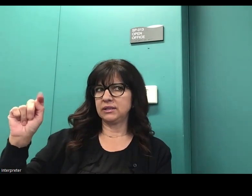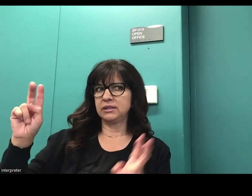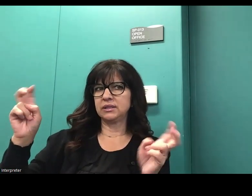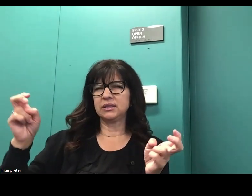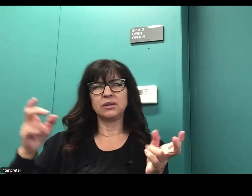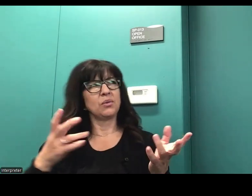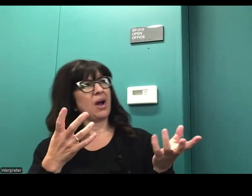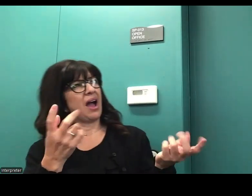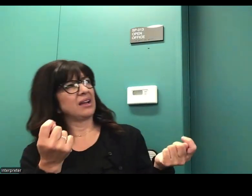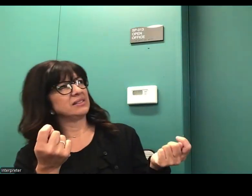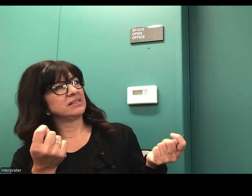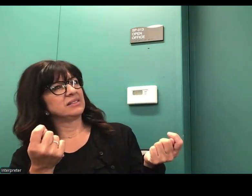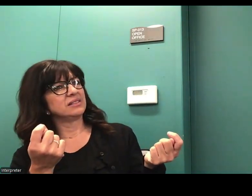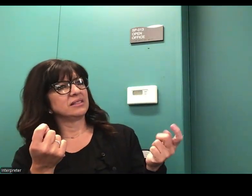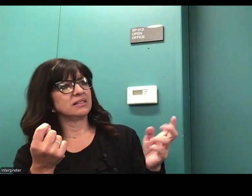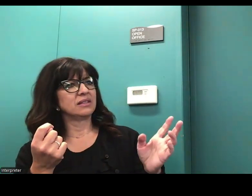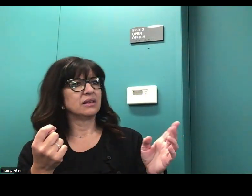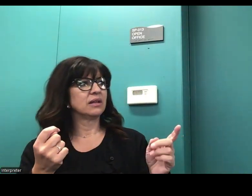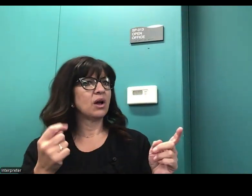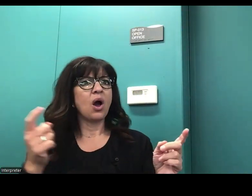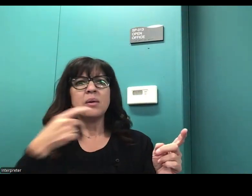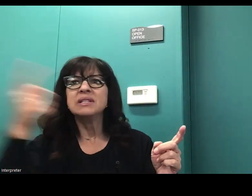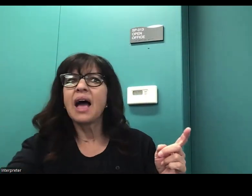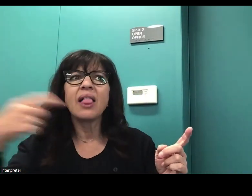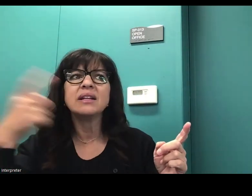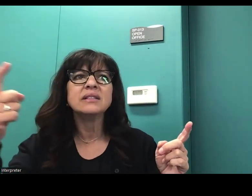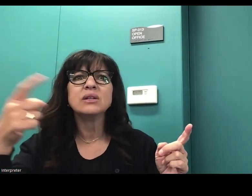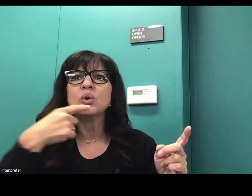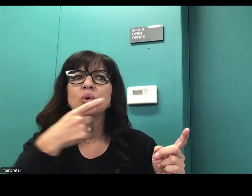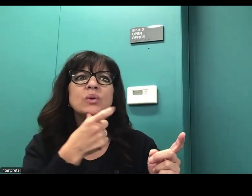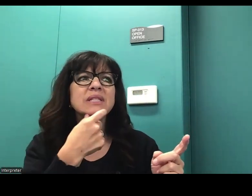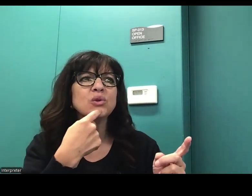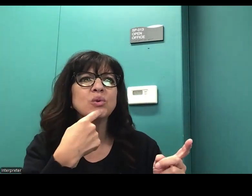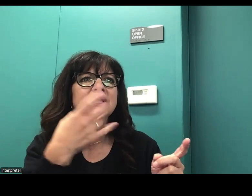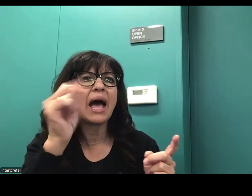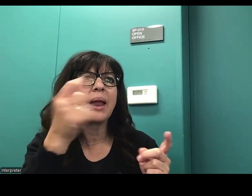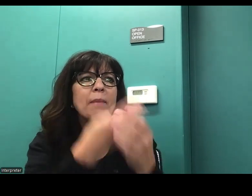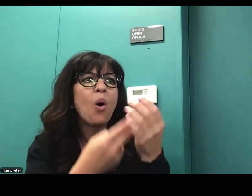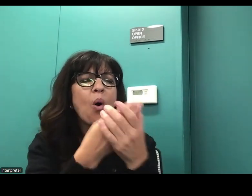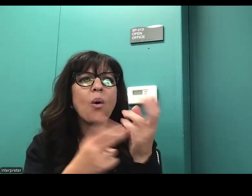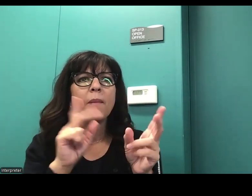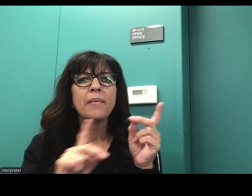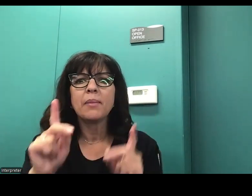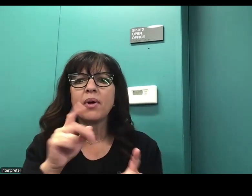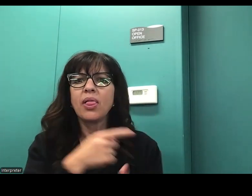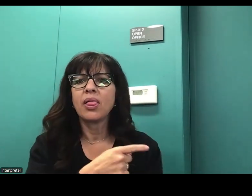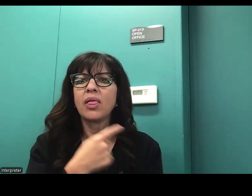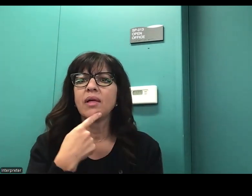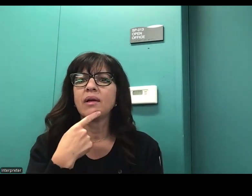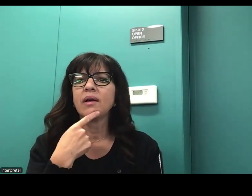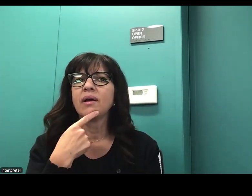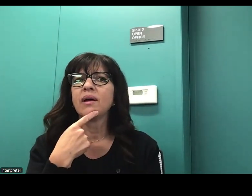Rainbow. Yeah, who said it? Oh, I'm going to tell her that. Okay, you can both have one. Okay.